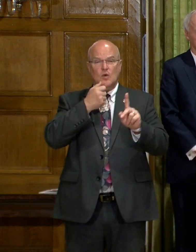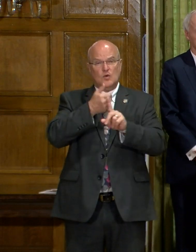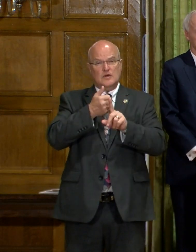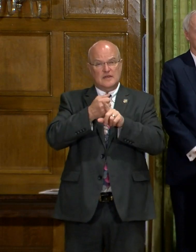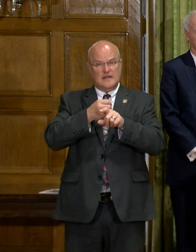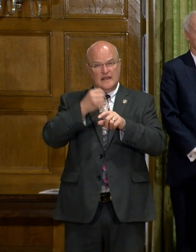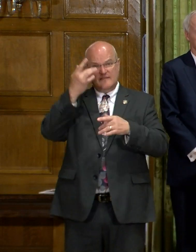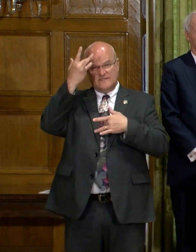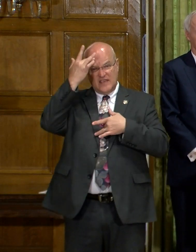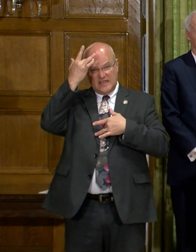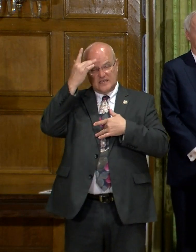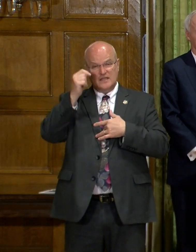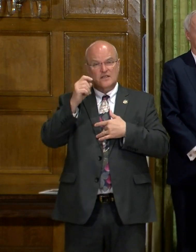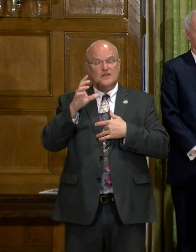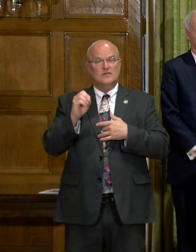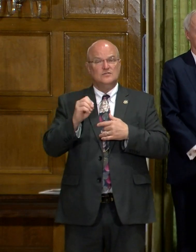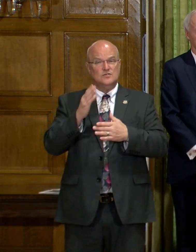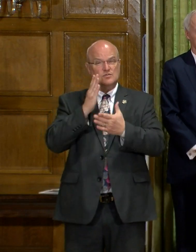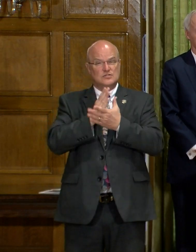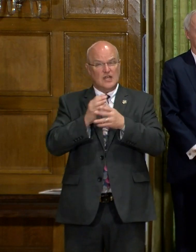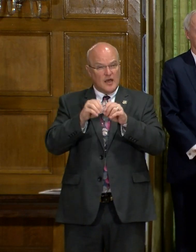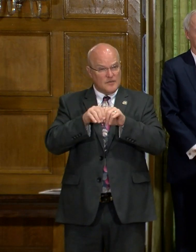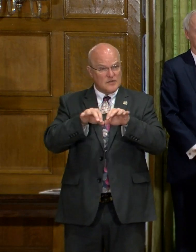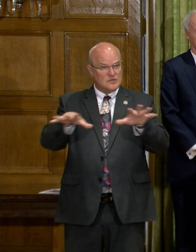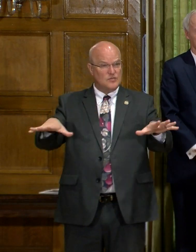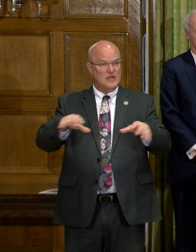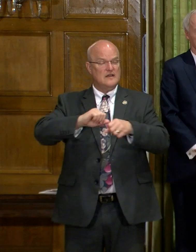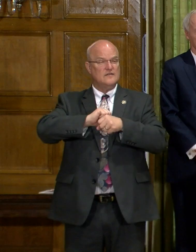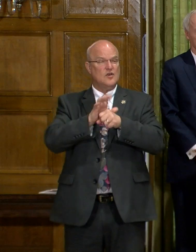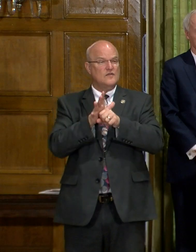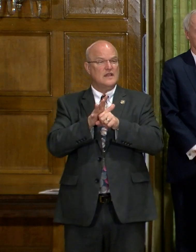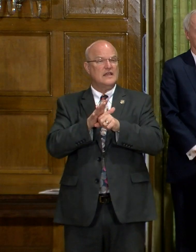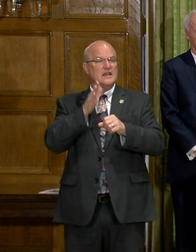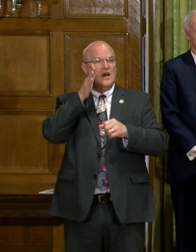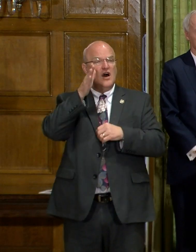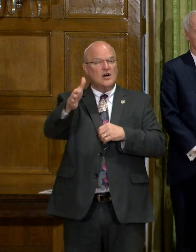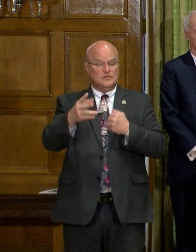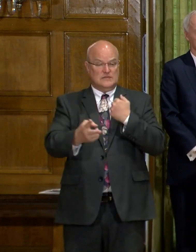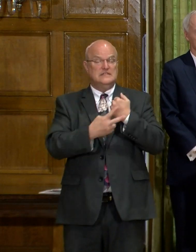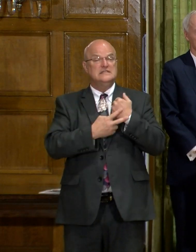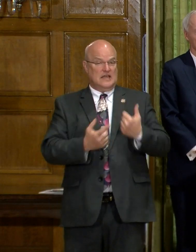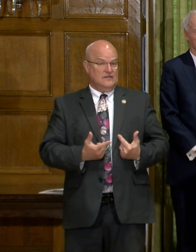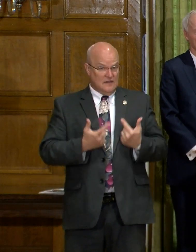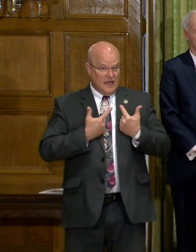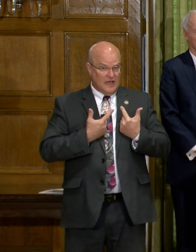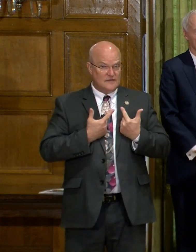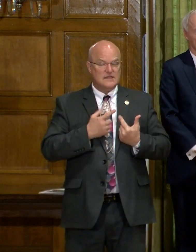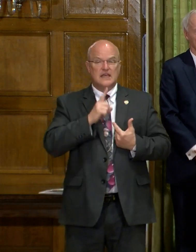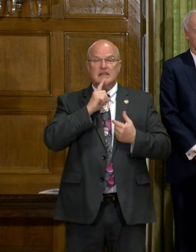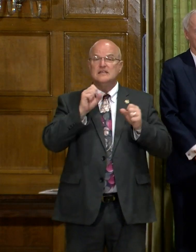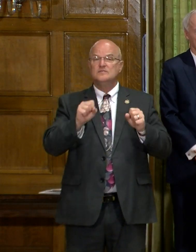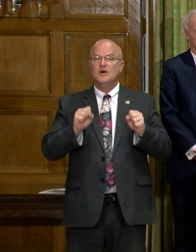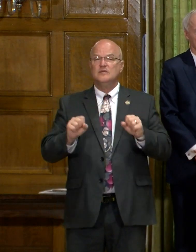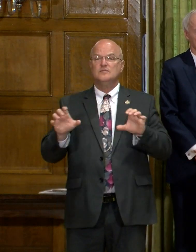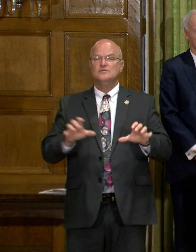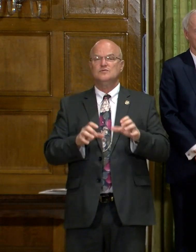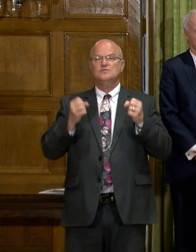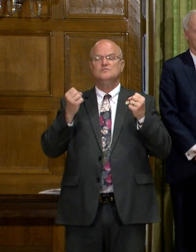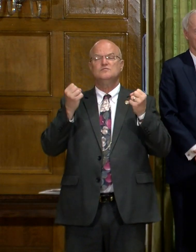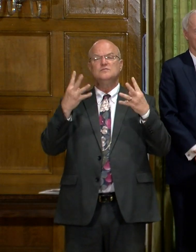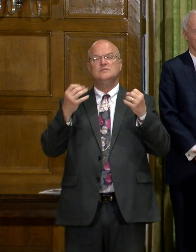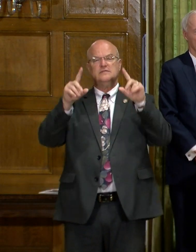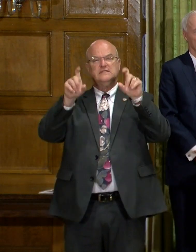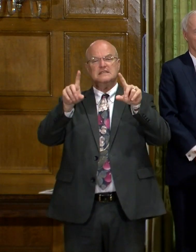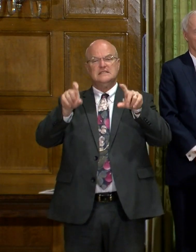are infected, to stop the spread of COVID-19, and ultimately to save lives. And it is quite possible to do lots of